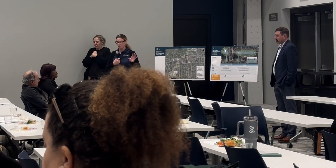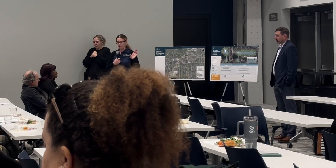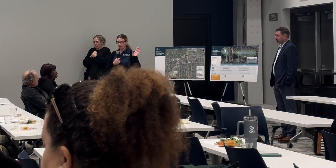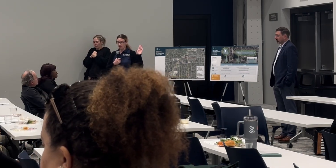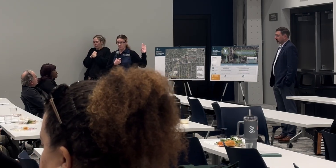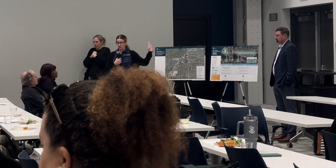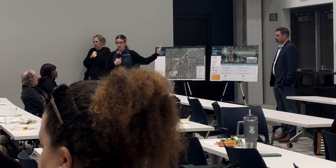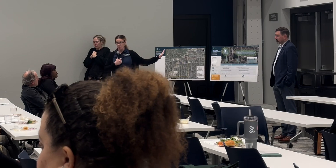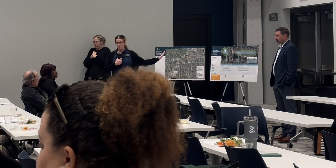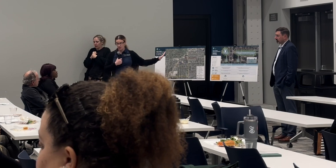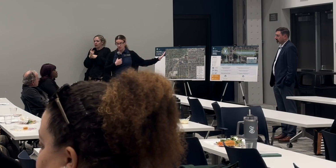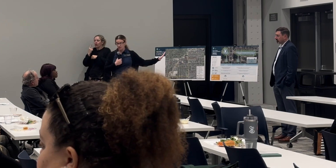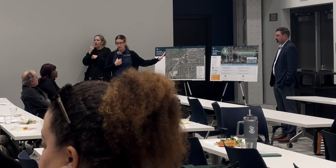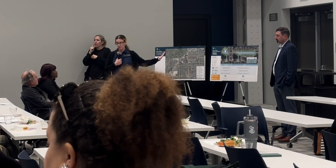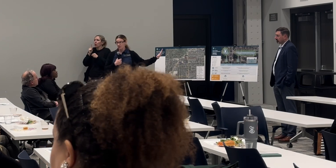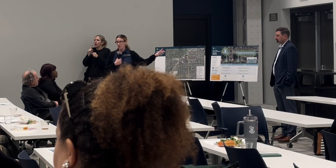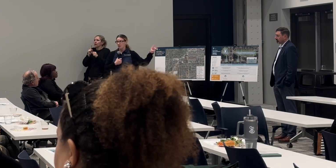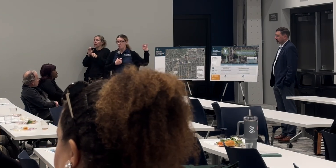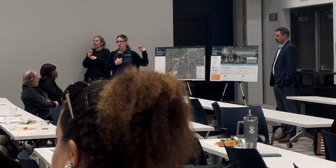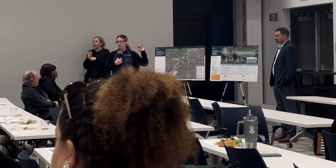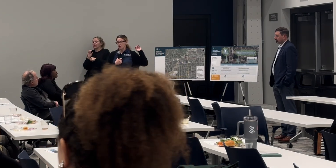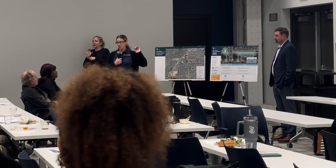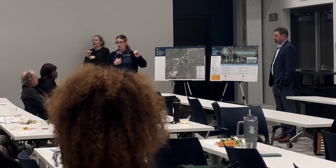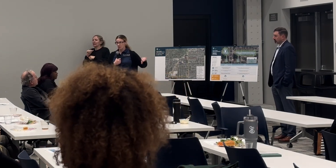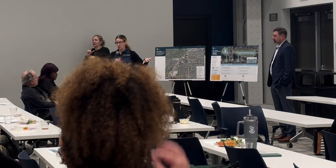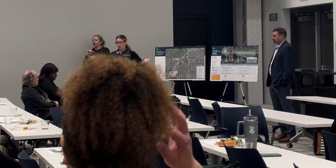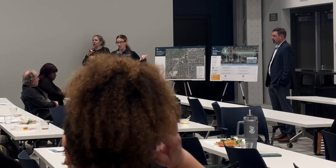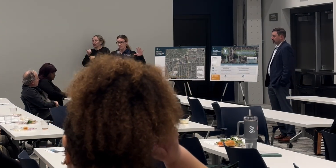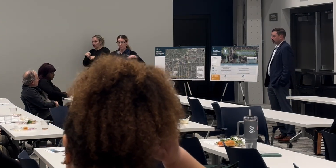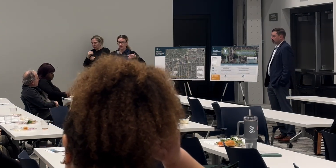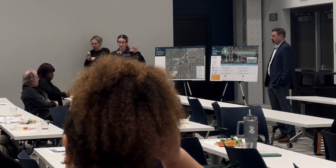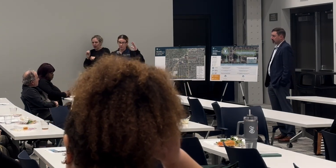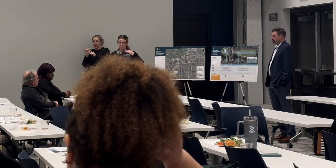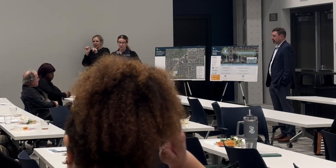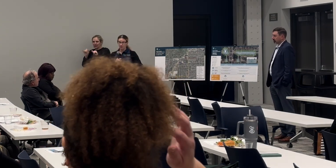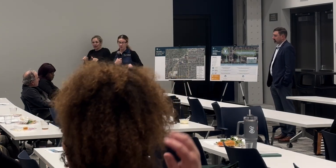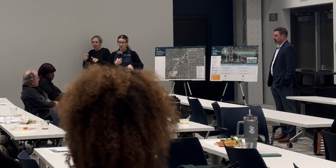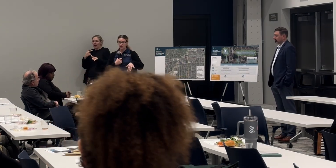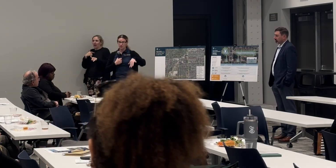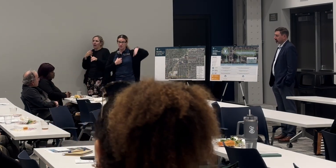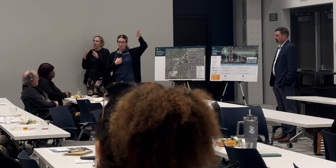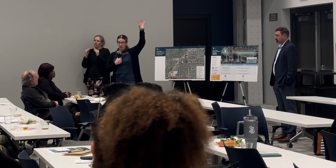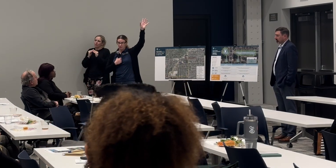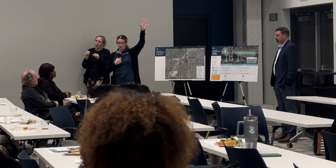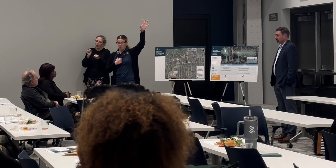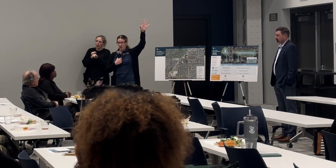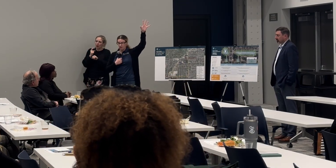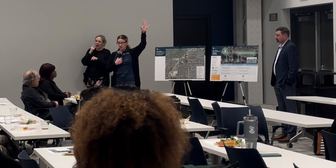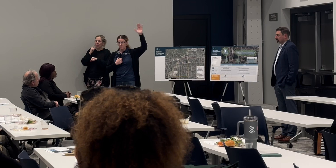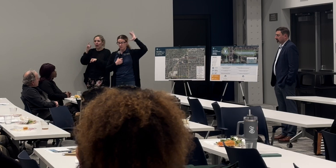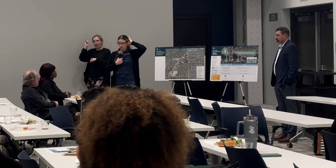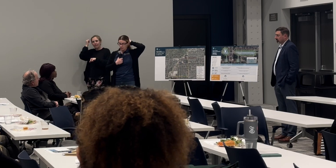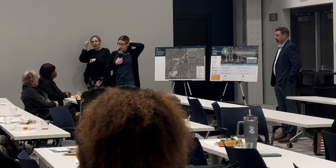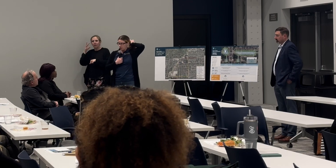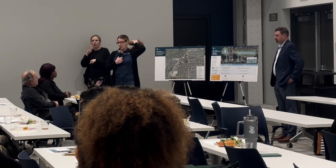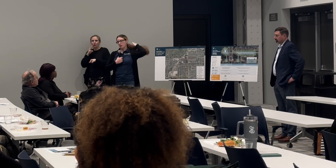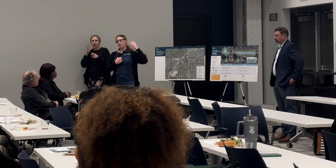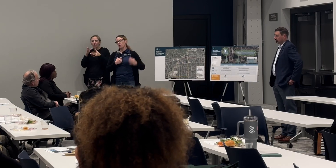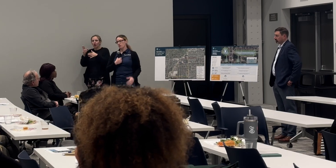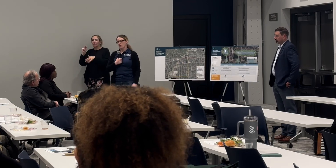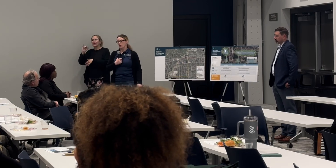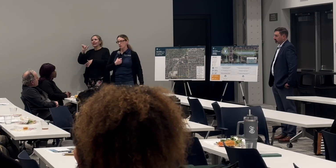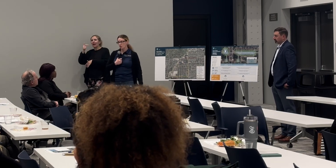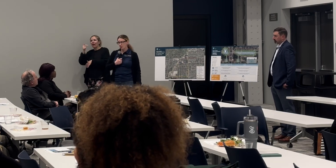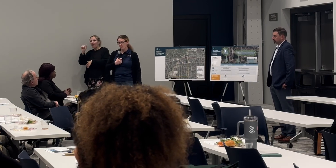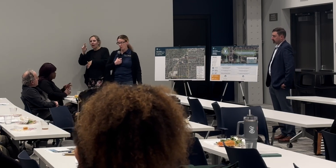As for the Skajapa system. There's additional work for the Buffalo River system and the Niagara system that